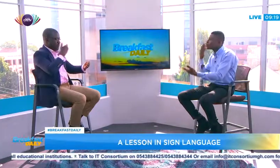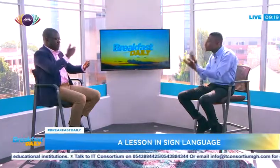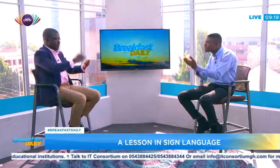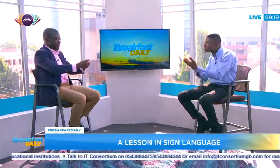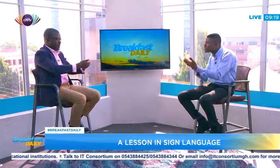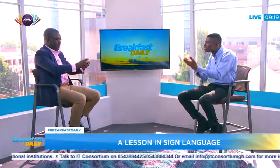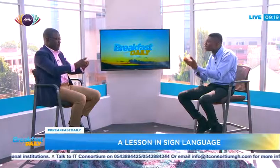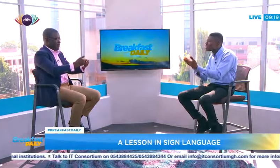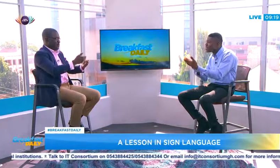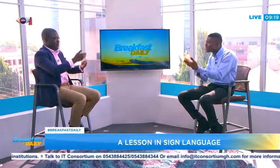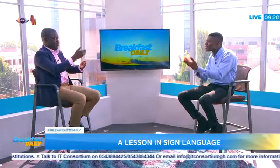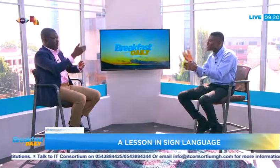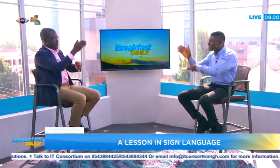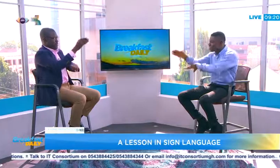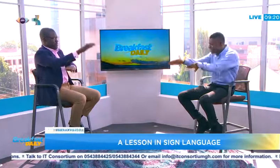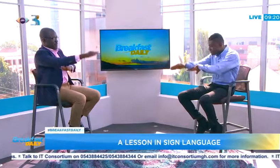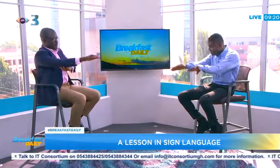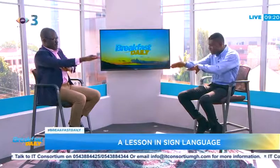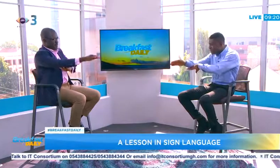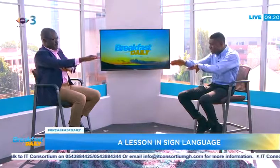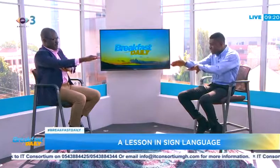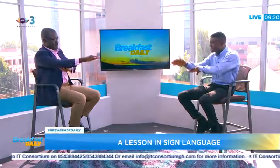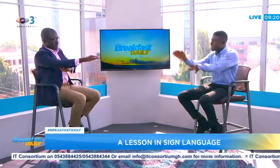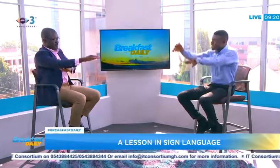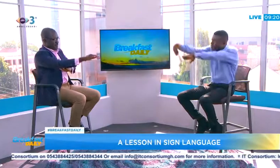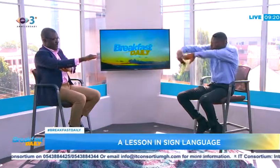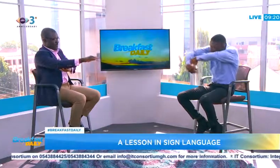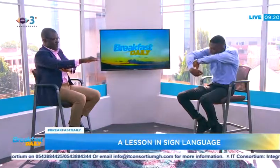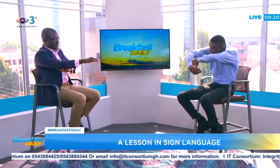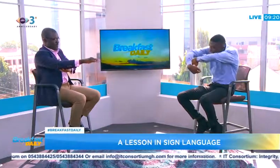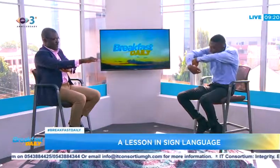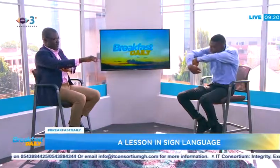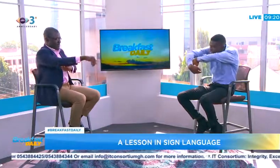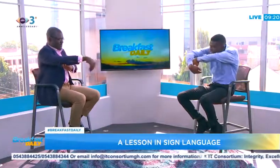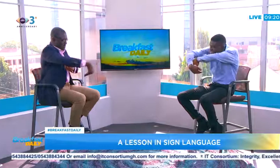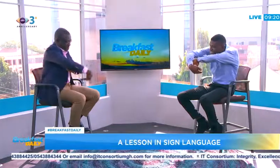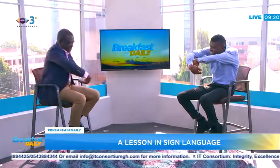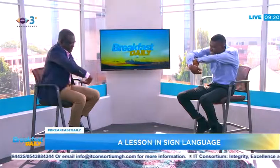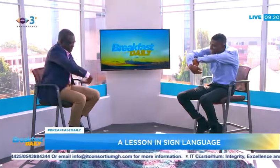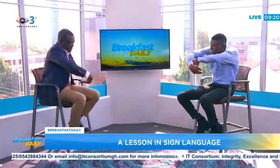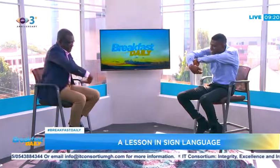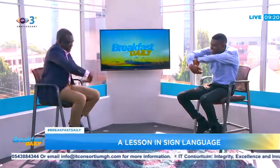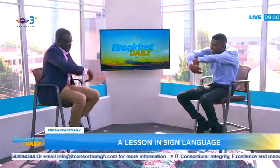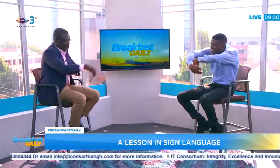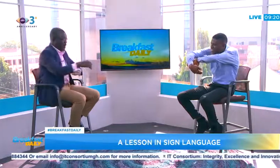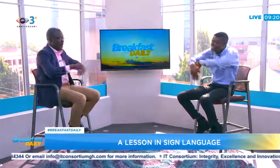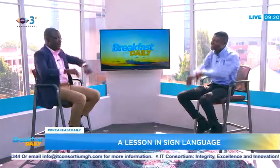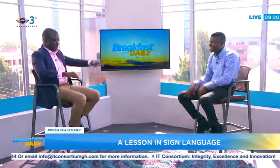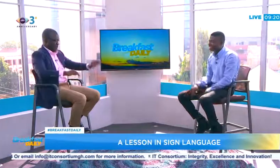Good, yeah, evening. Yeah, and then good night. Yeah. Wow. Yeah. So you